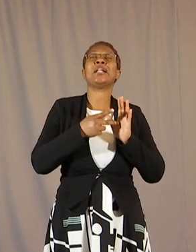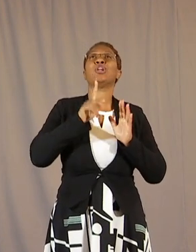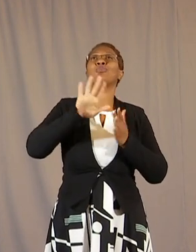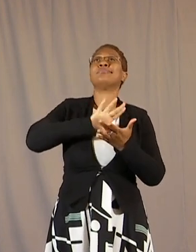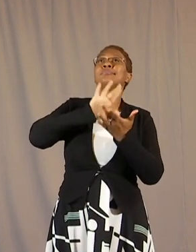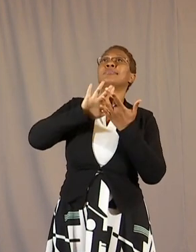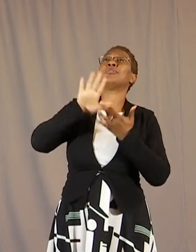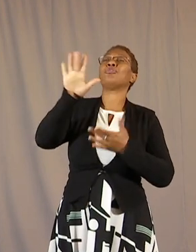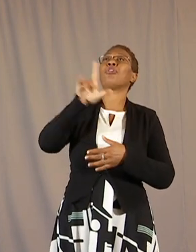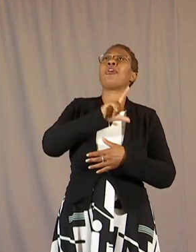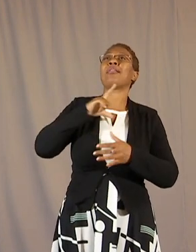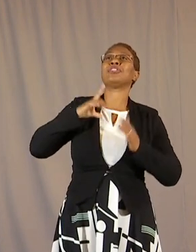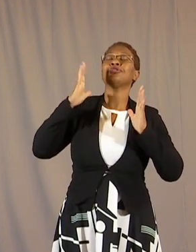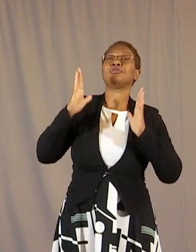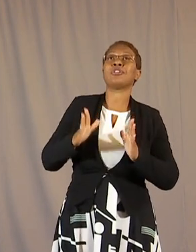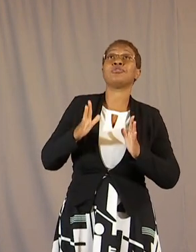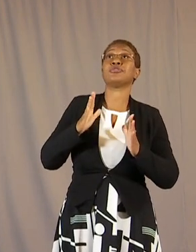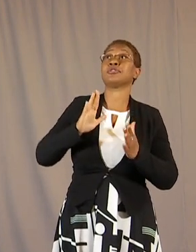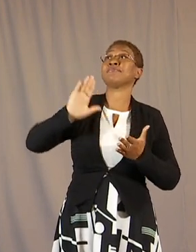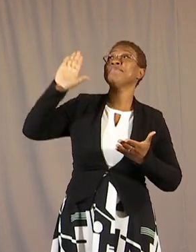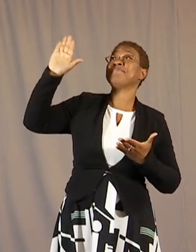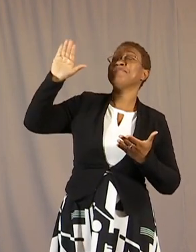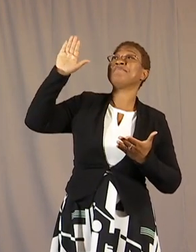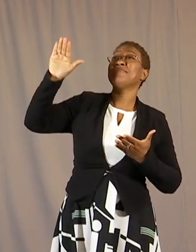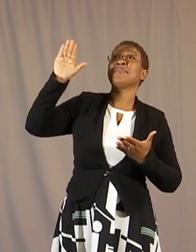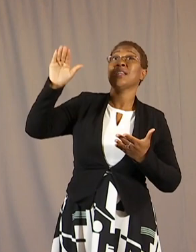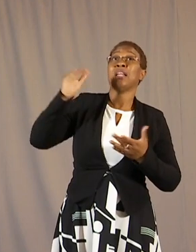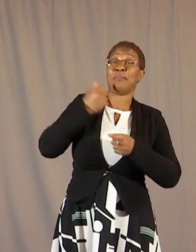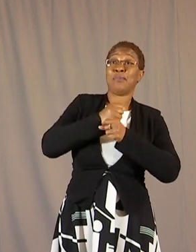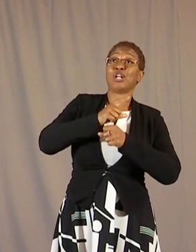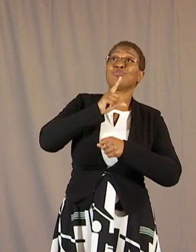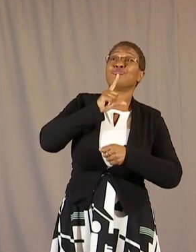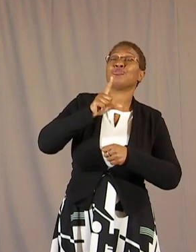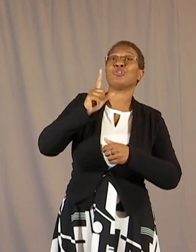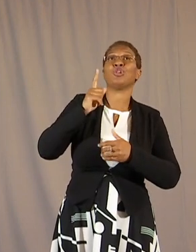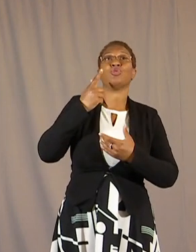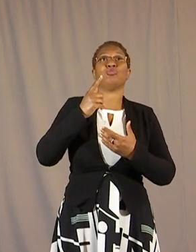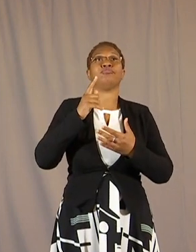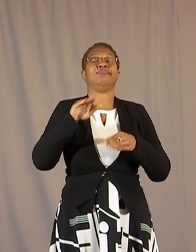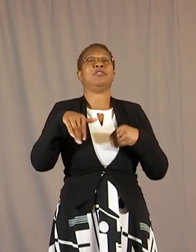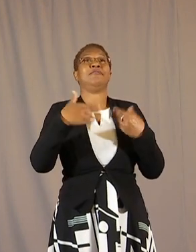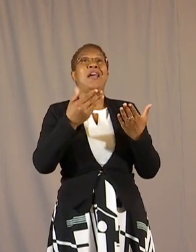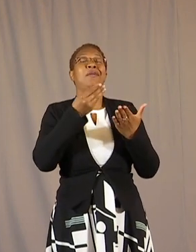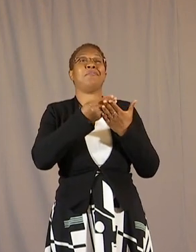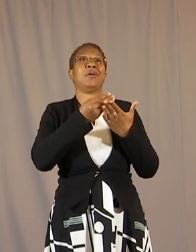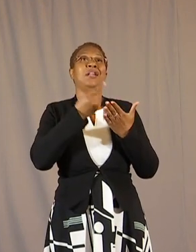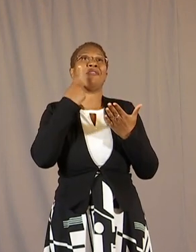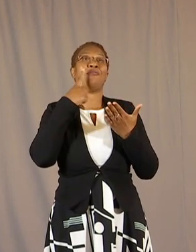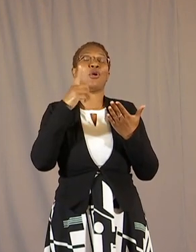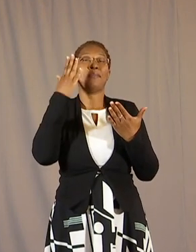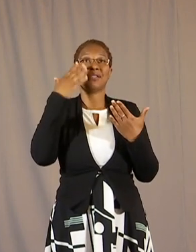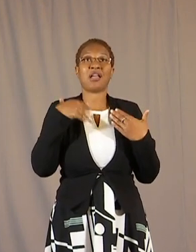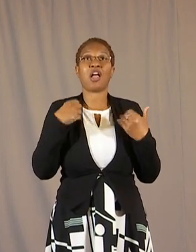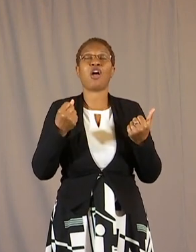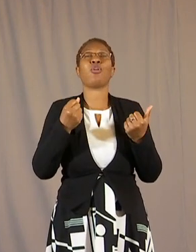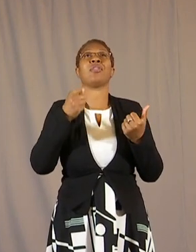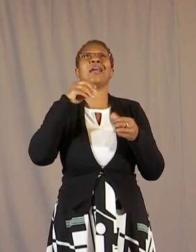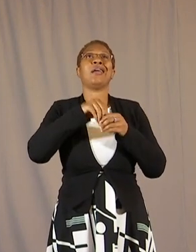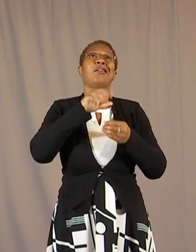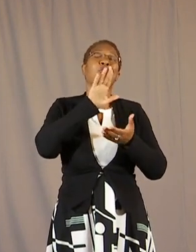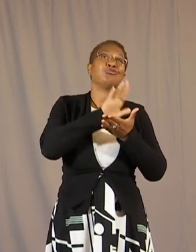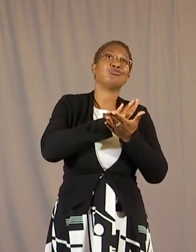to continue to make sure those funds are available to address those kinds of issues. But we've seen a great deal to